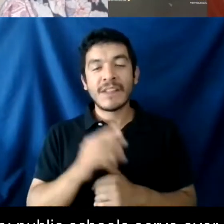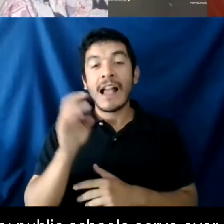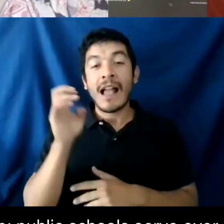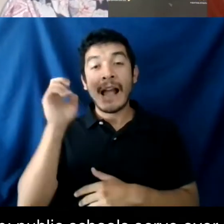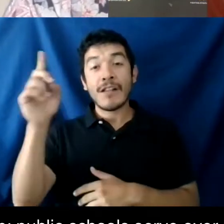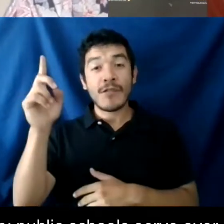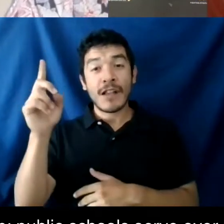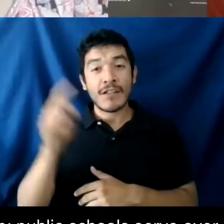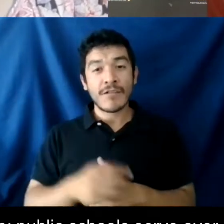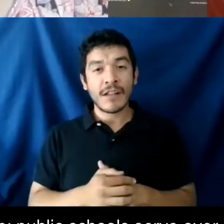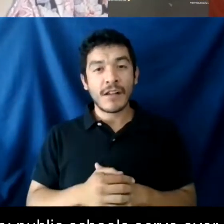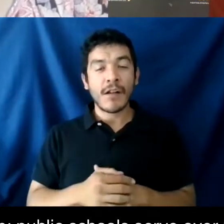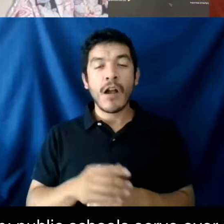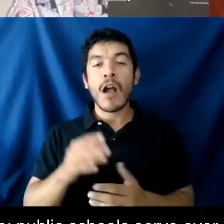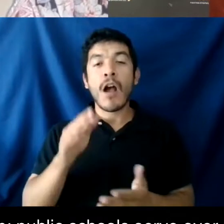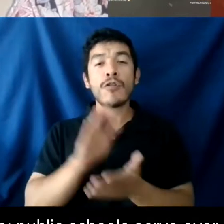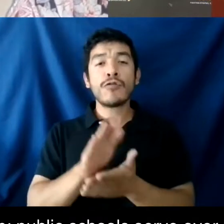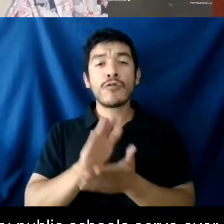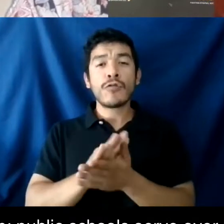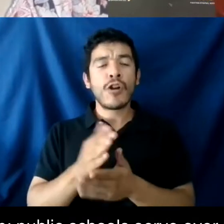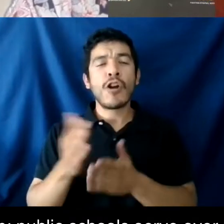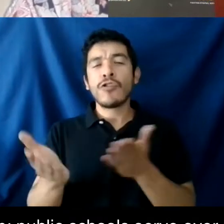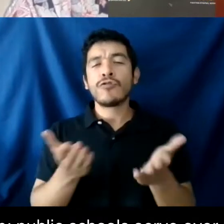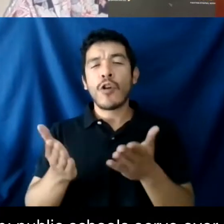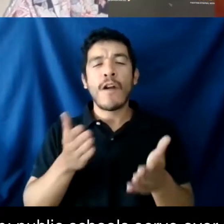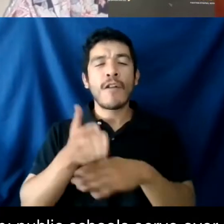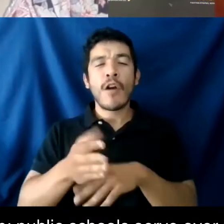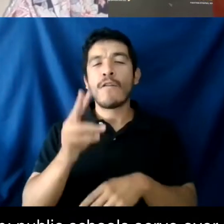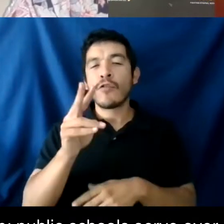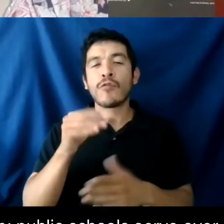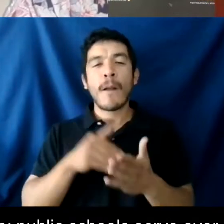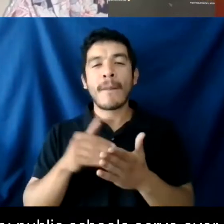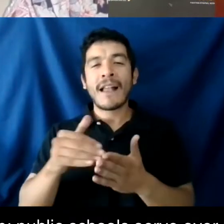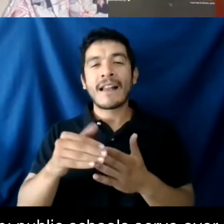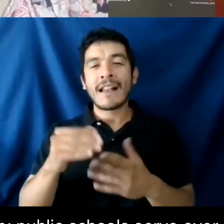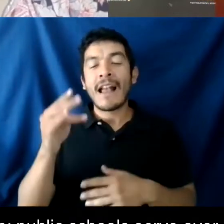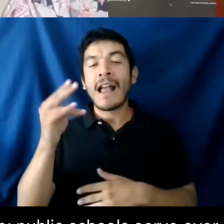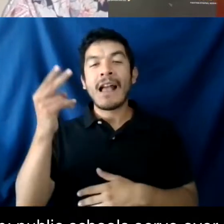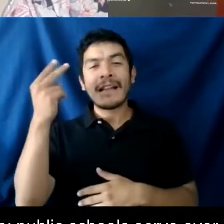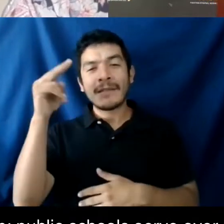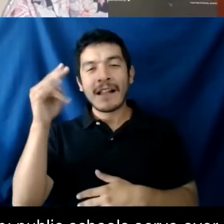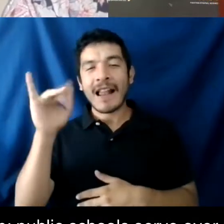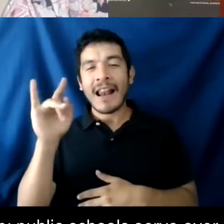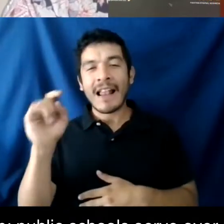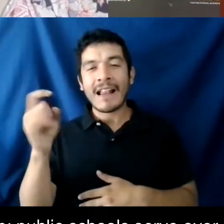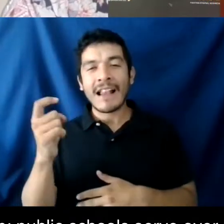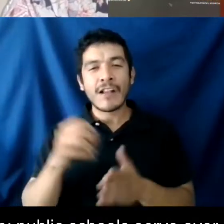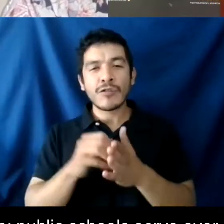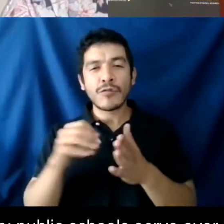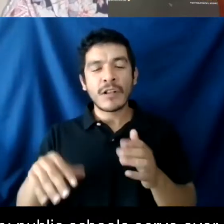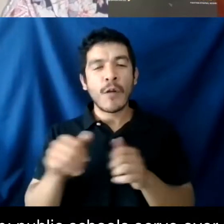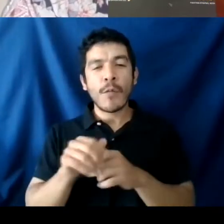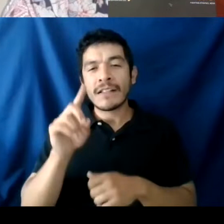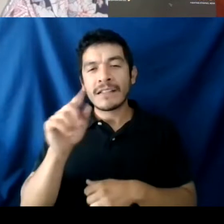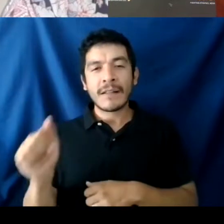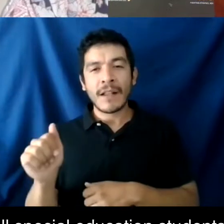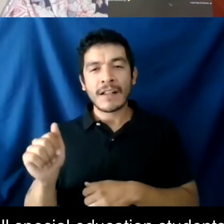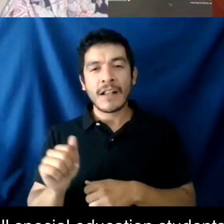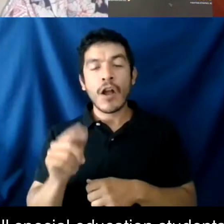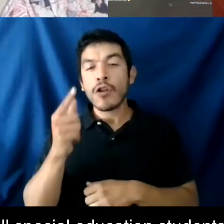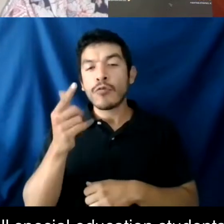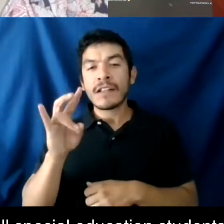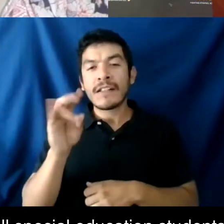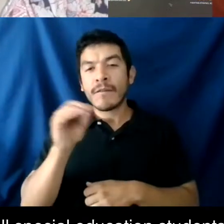Education. Public schools serve over 2 million Hispanic Latinx students with disabilities. 27%